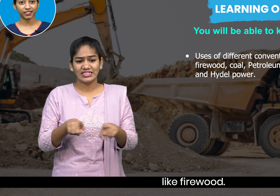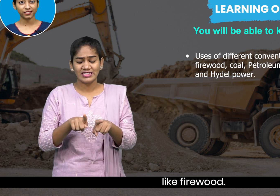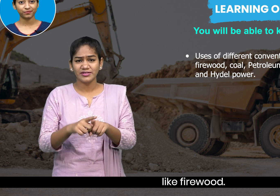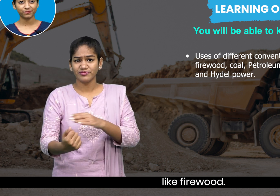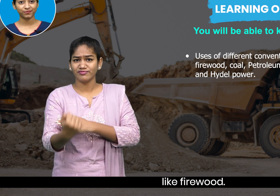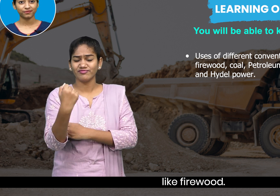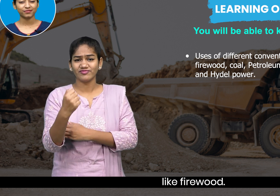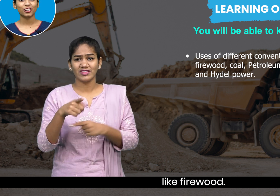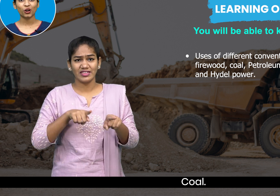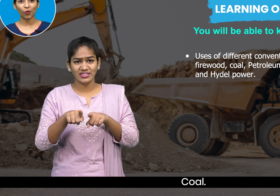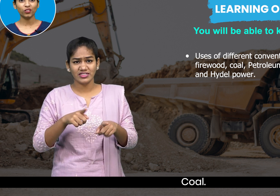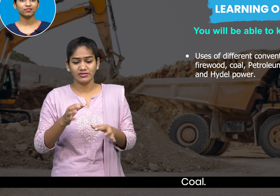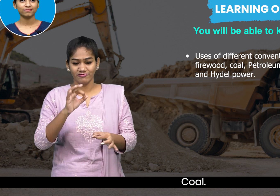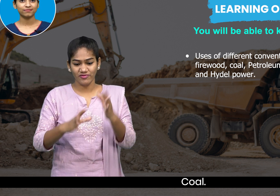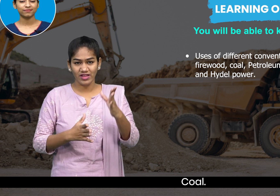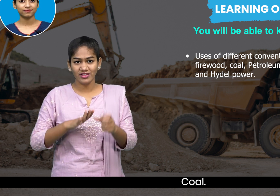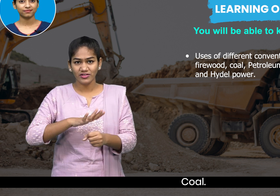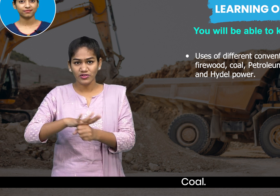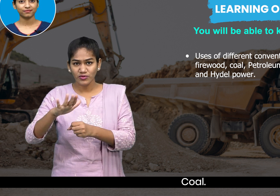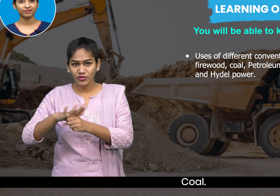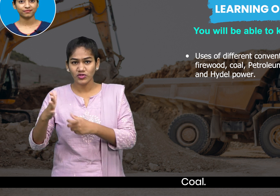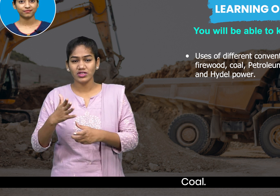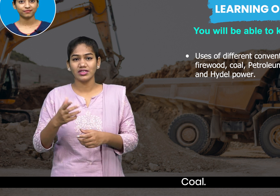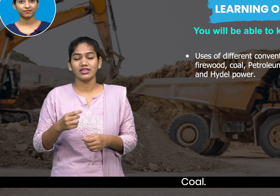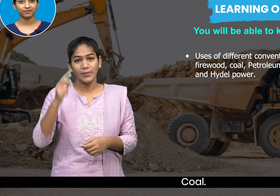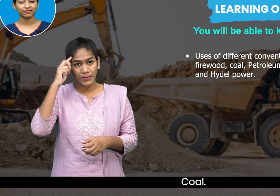firewood, coal,